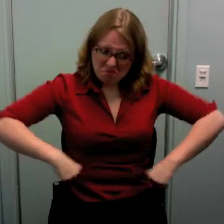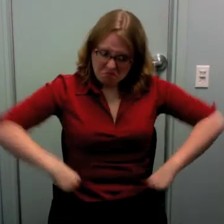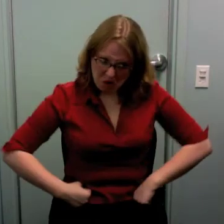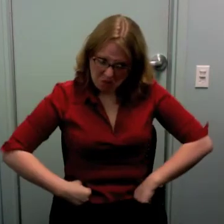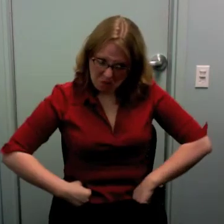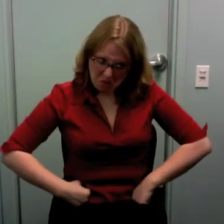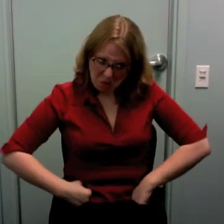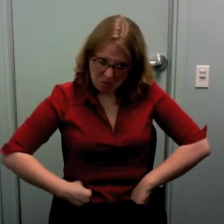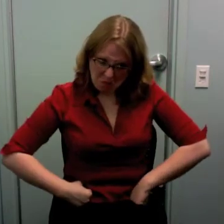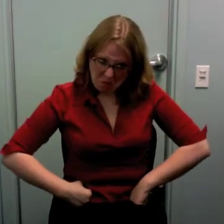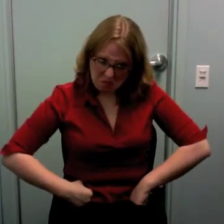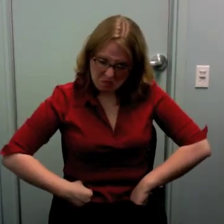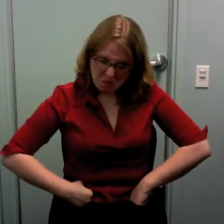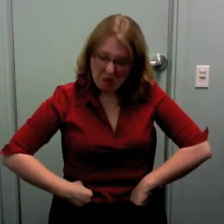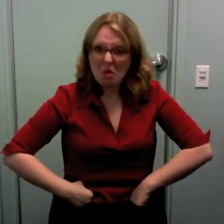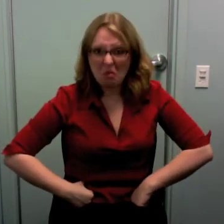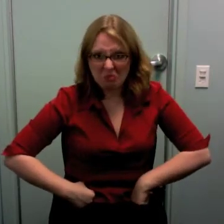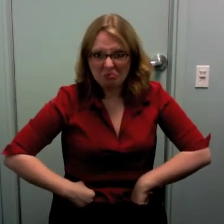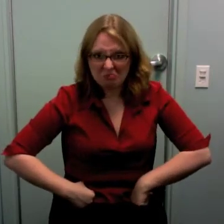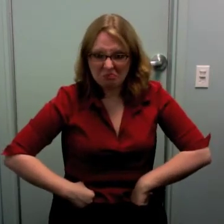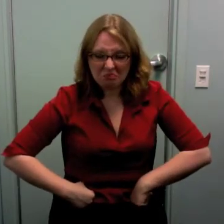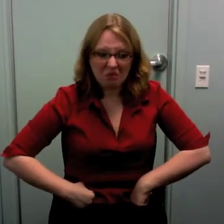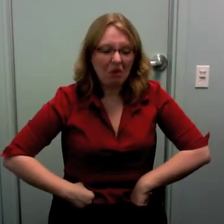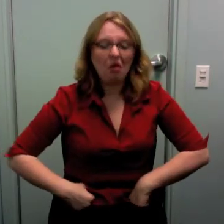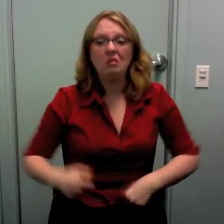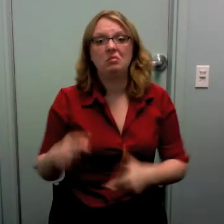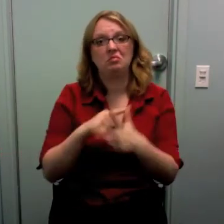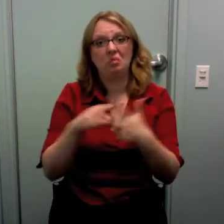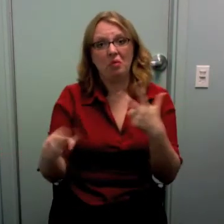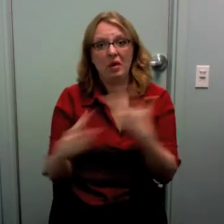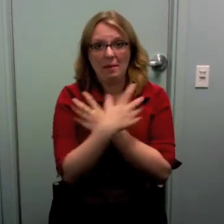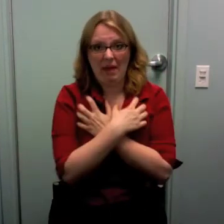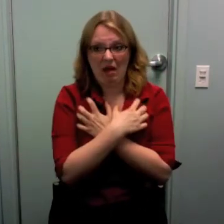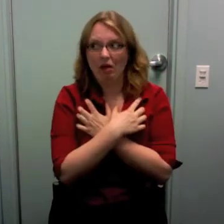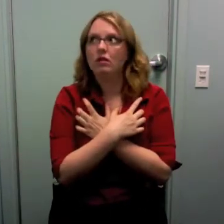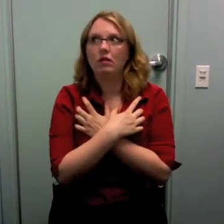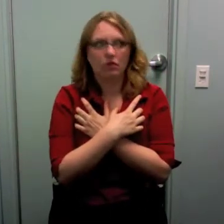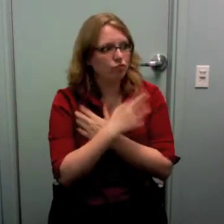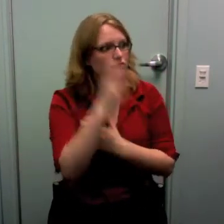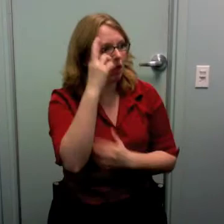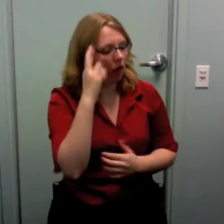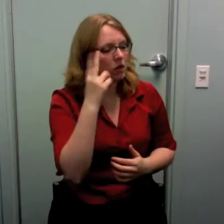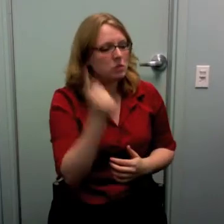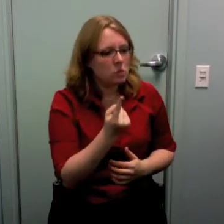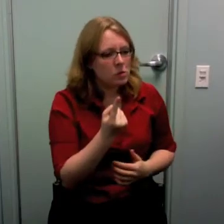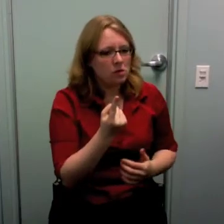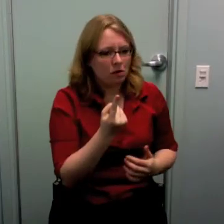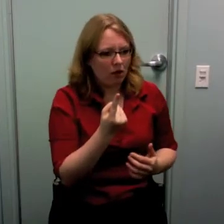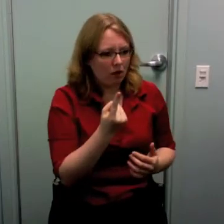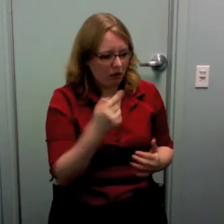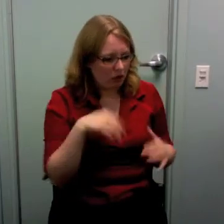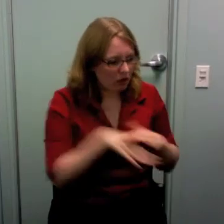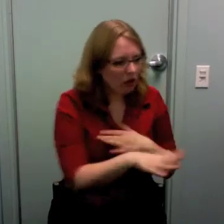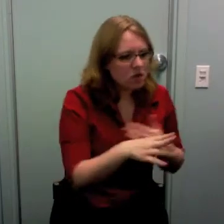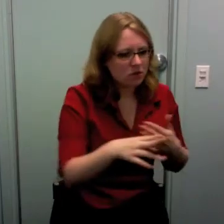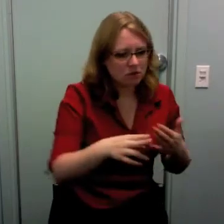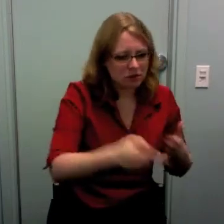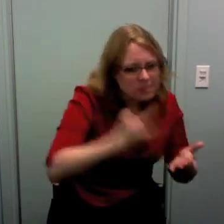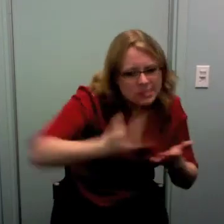Upon this the three bears, seeing that someone had entered their house and eaten up the little small wee bear's breakfast,